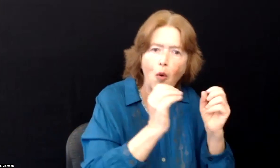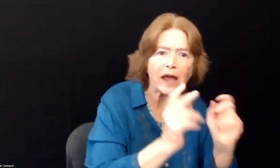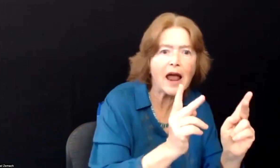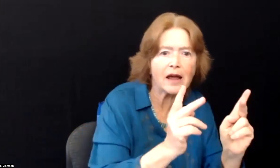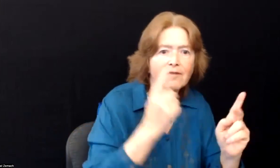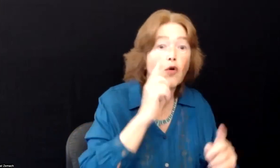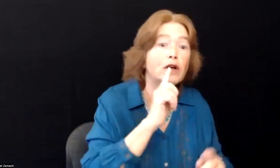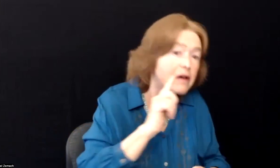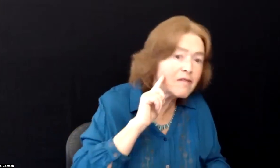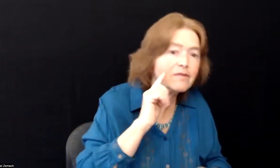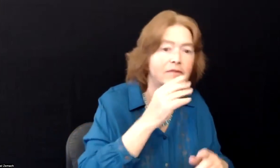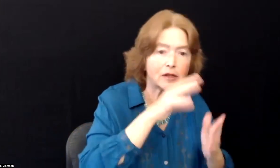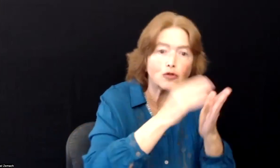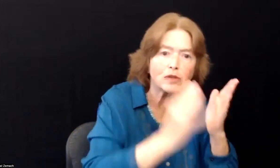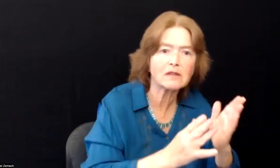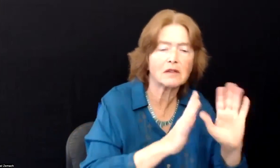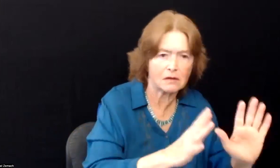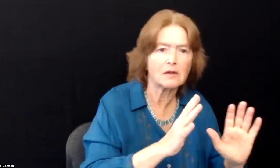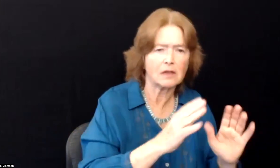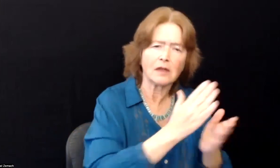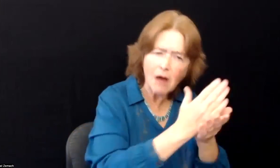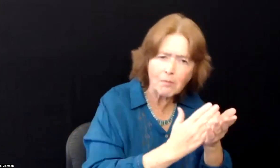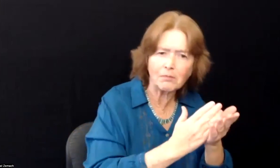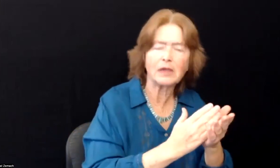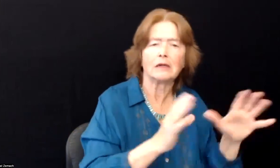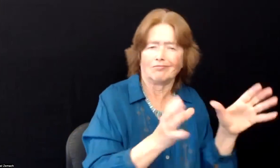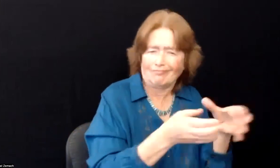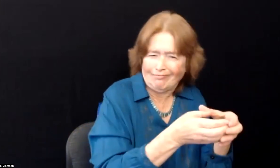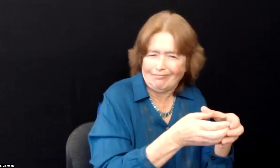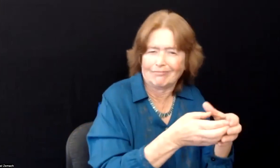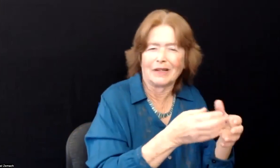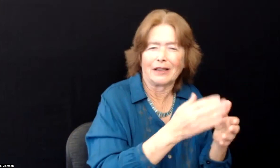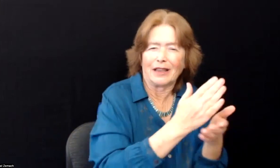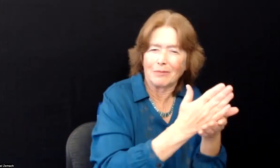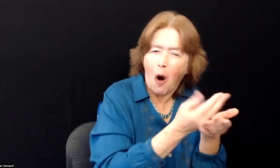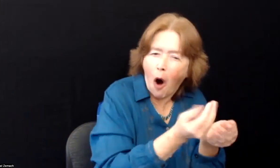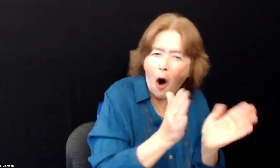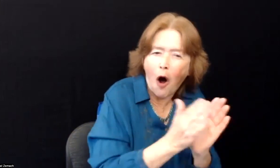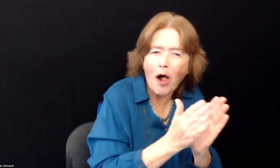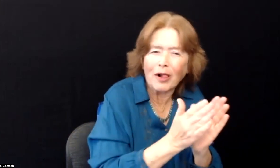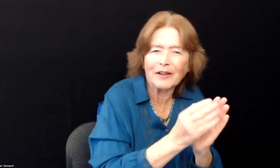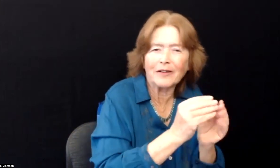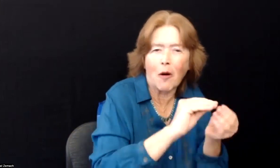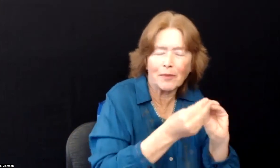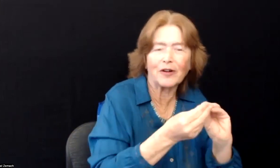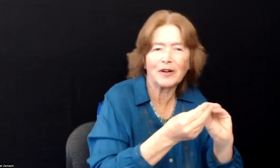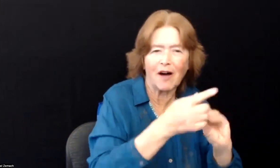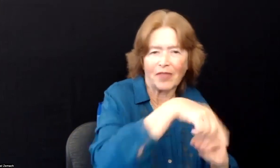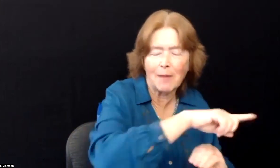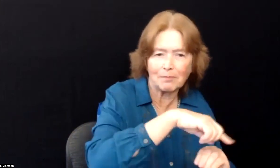good job for deaf students. There's some. It's a small amount, a small number of those